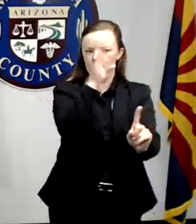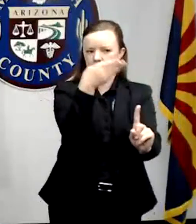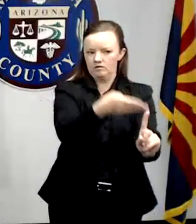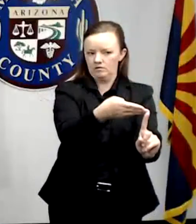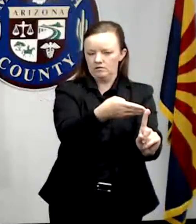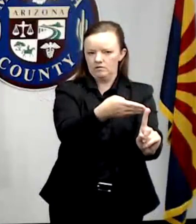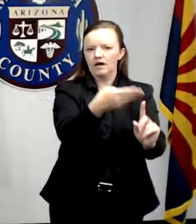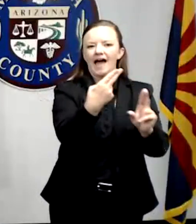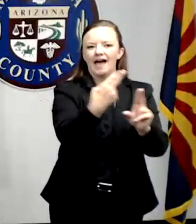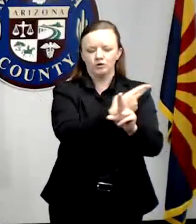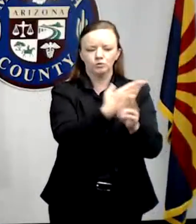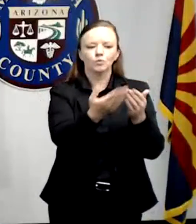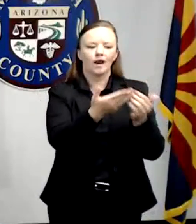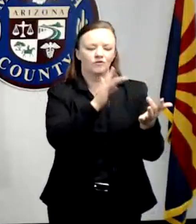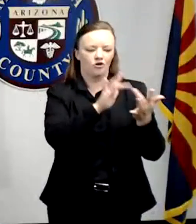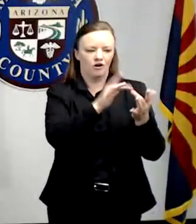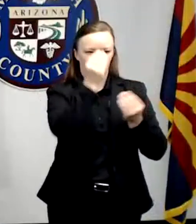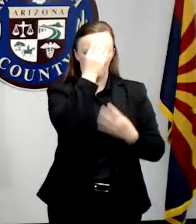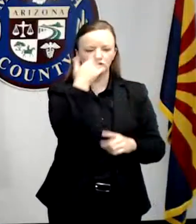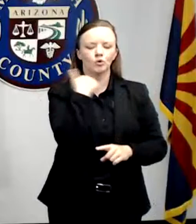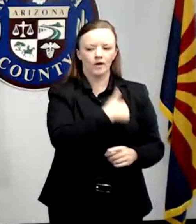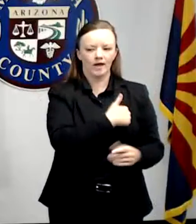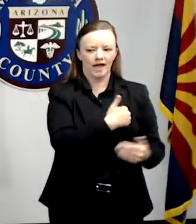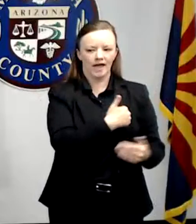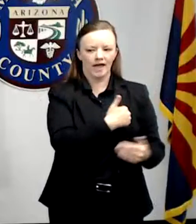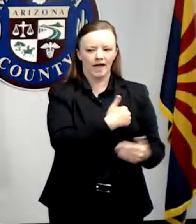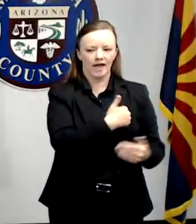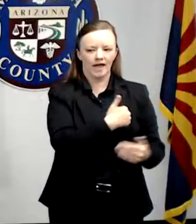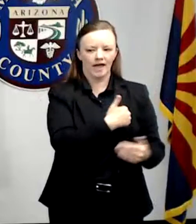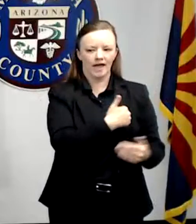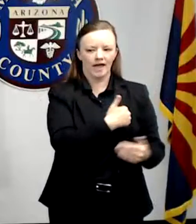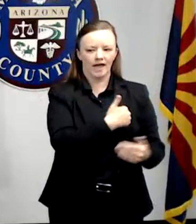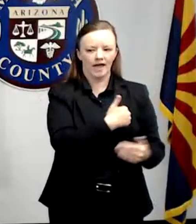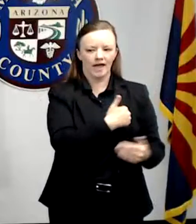directly and use whatever contact information we might have to reach those people